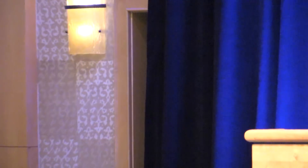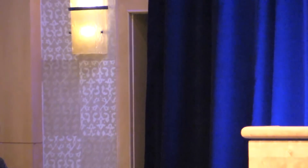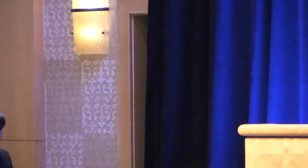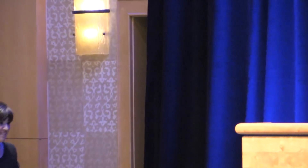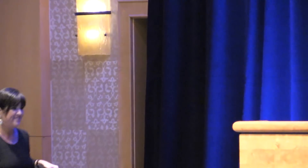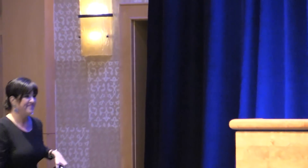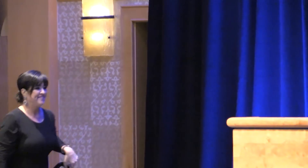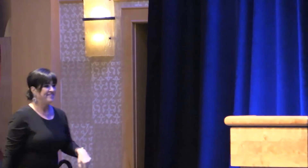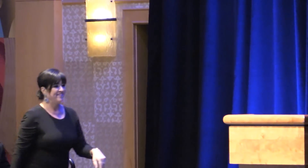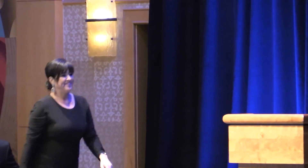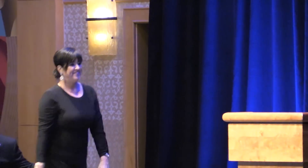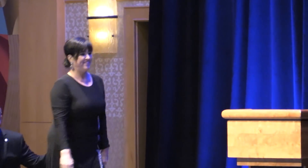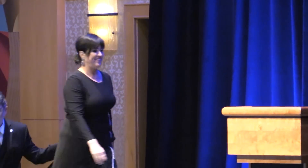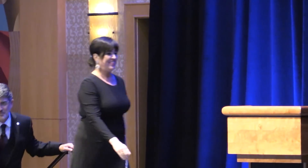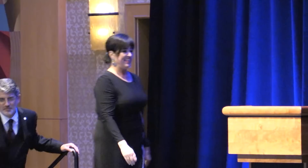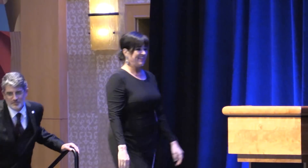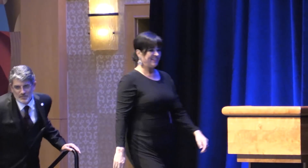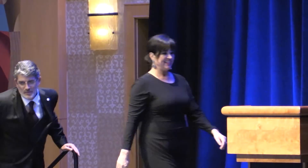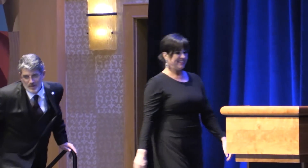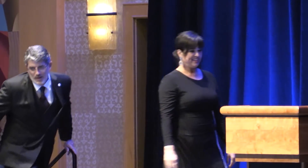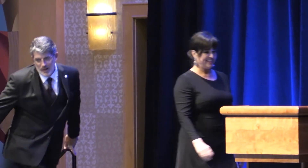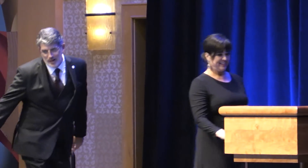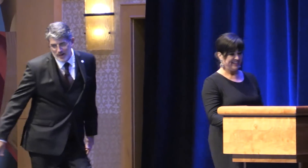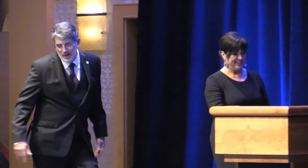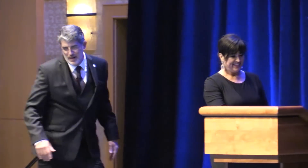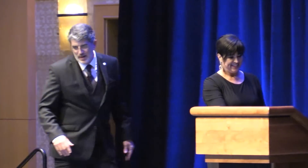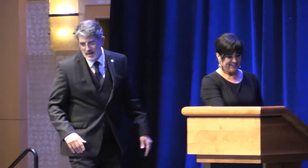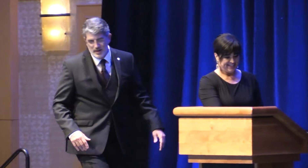She's saying thank you. She's saying thank you, Susan.